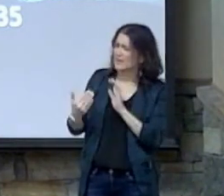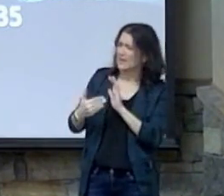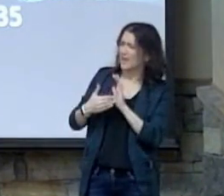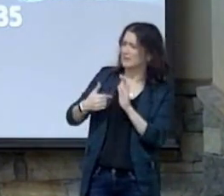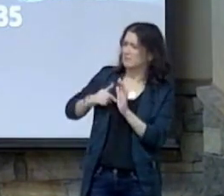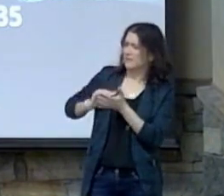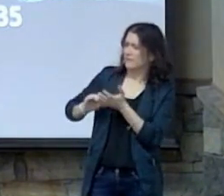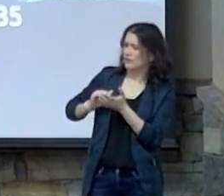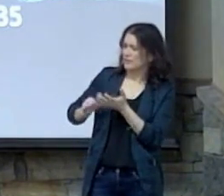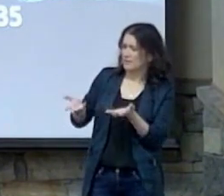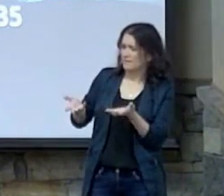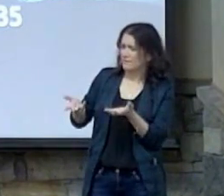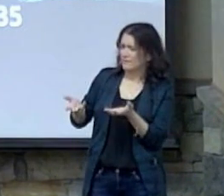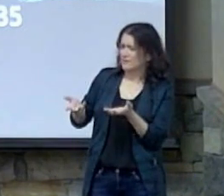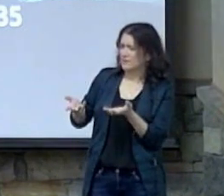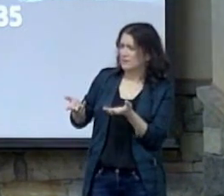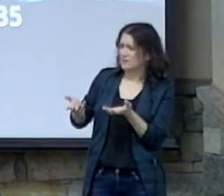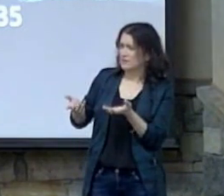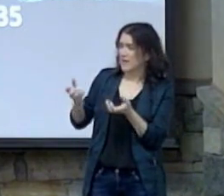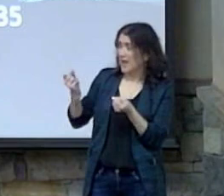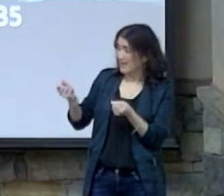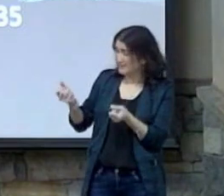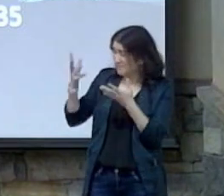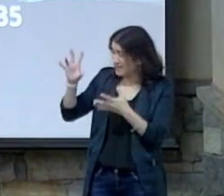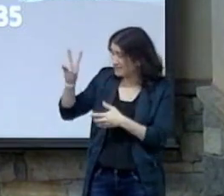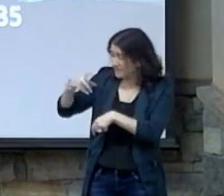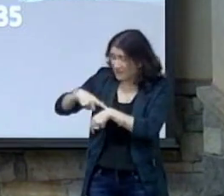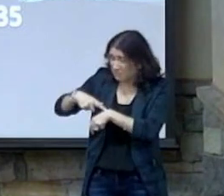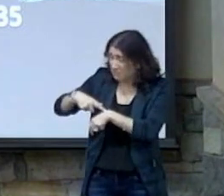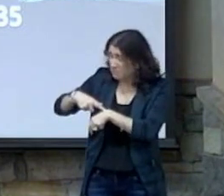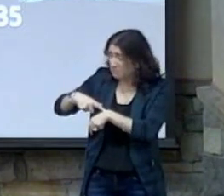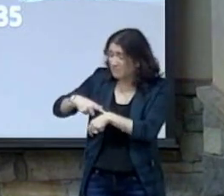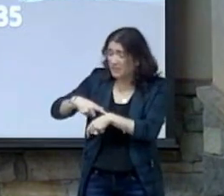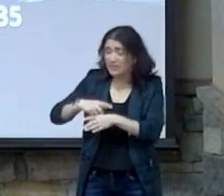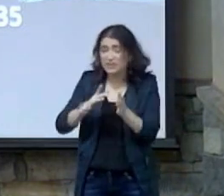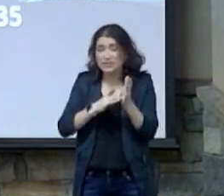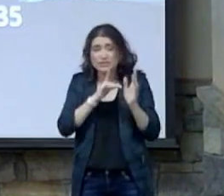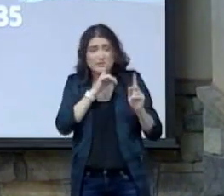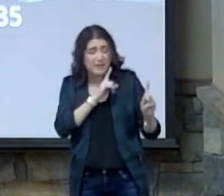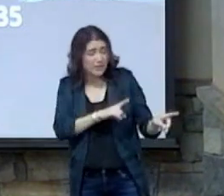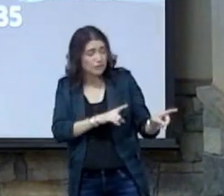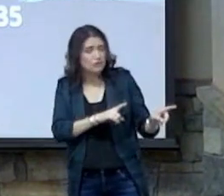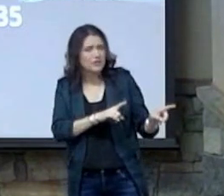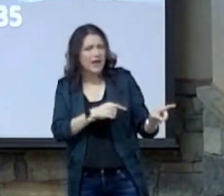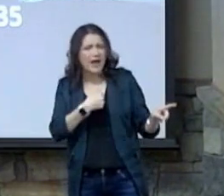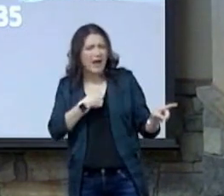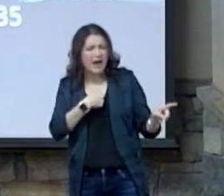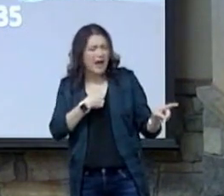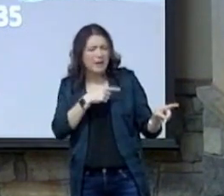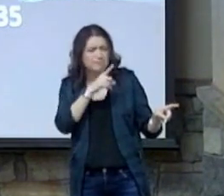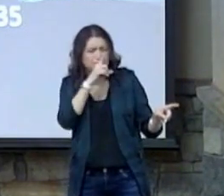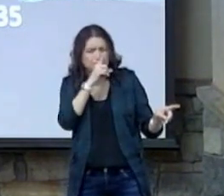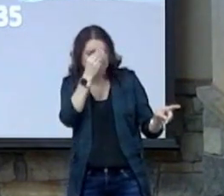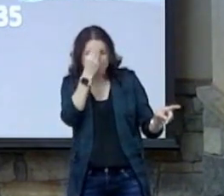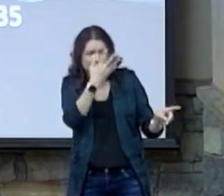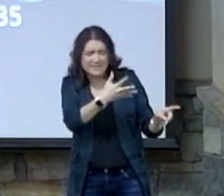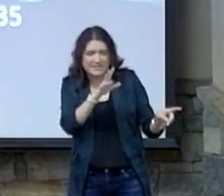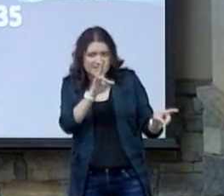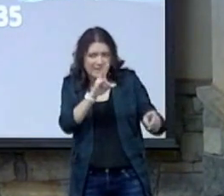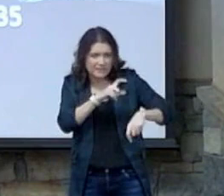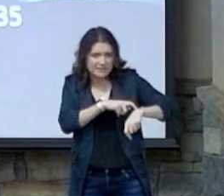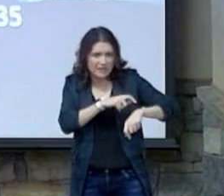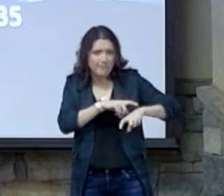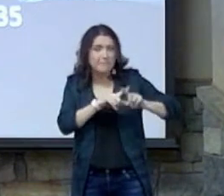forgive him? As many as 7 times? Jesus said to him, I do not say to you 7 times,